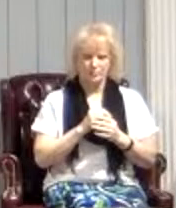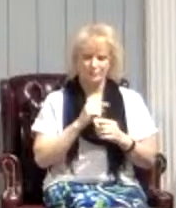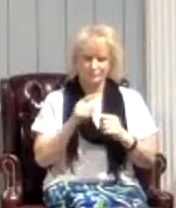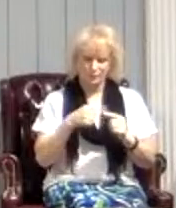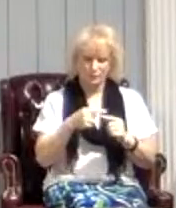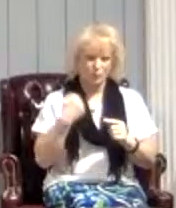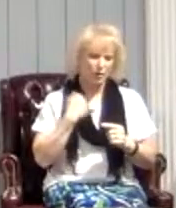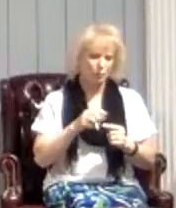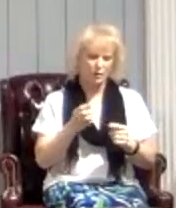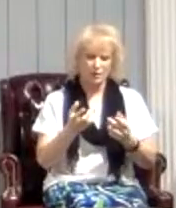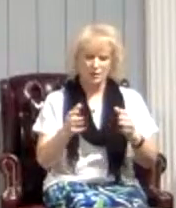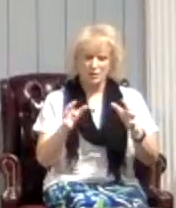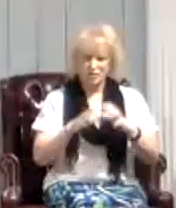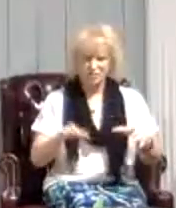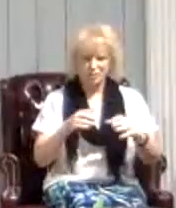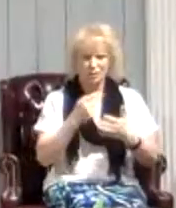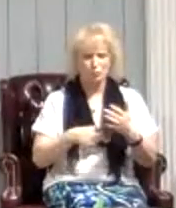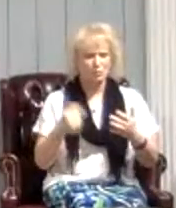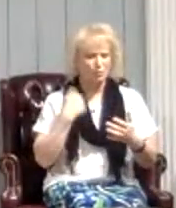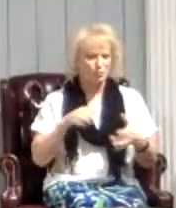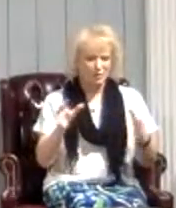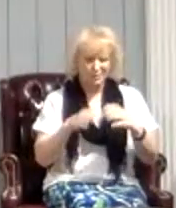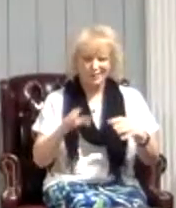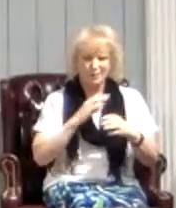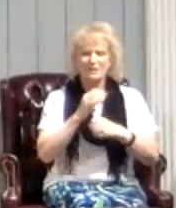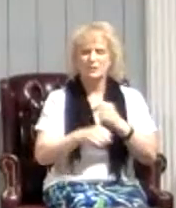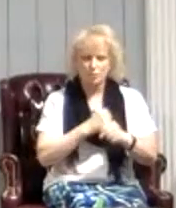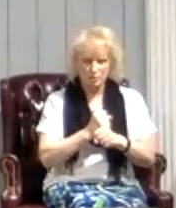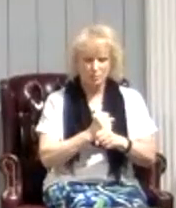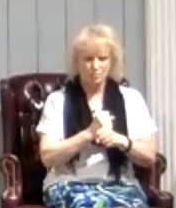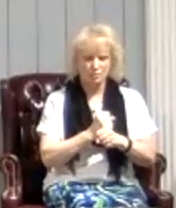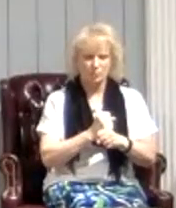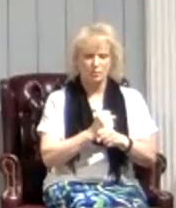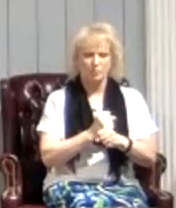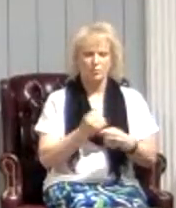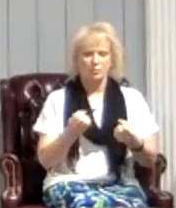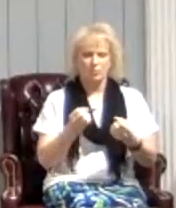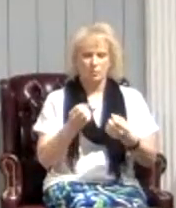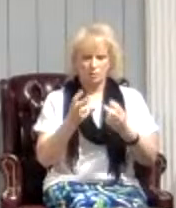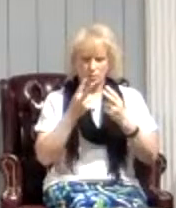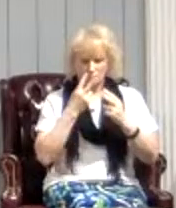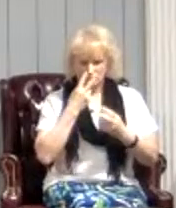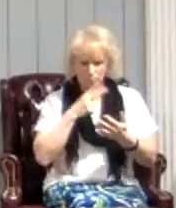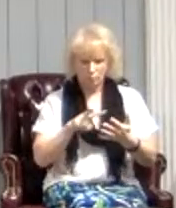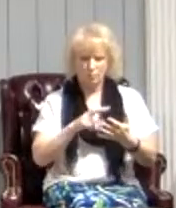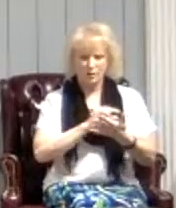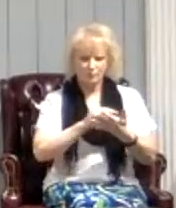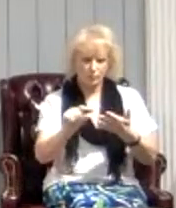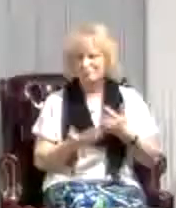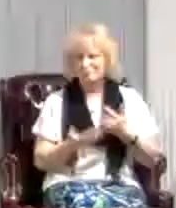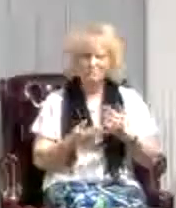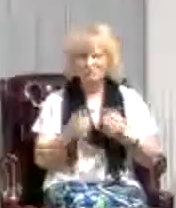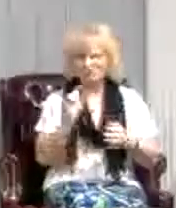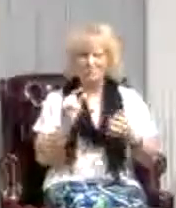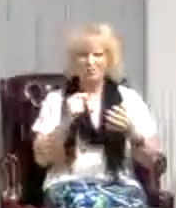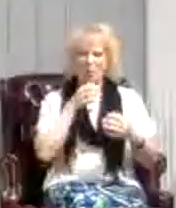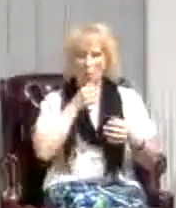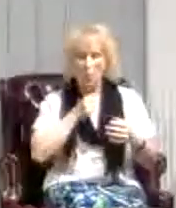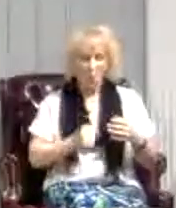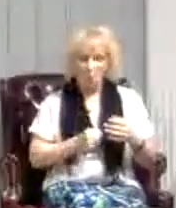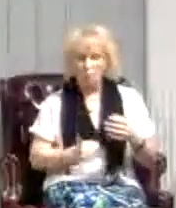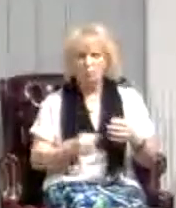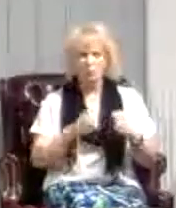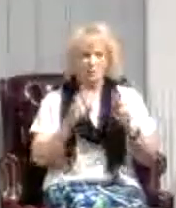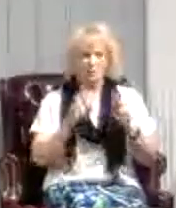when we've done what we've done this year, going over verses where we're talking about describing the heart of the mind, I pray,